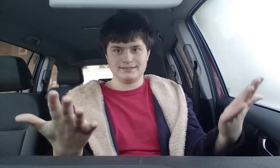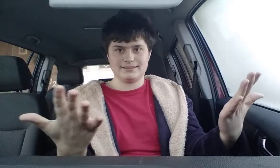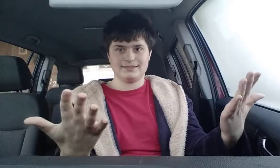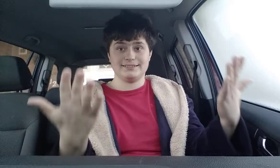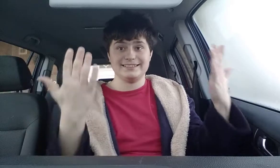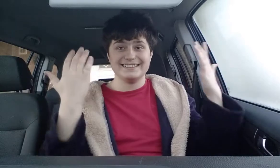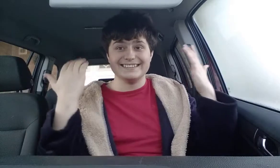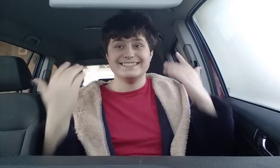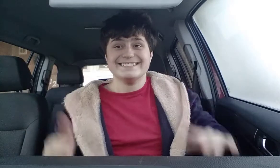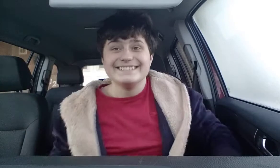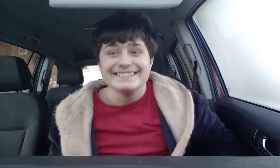day.